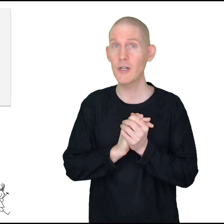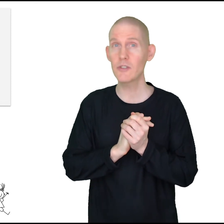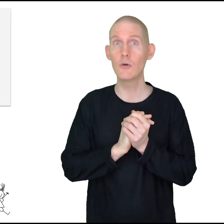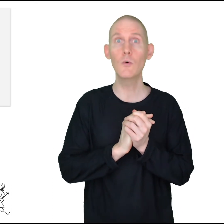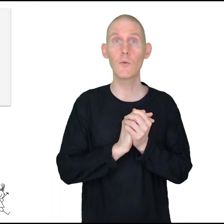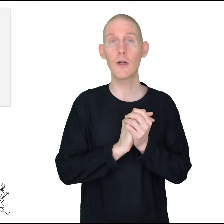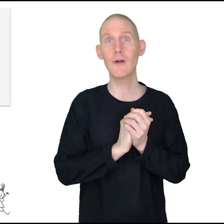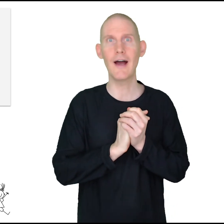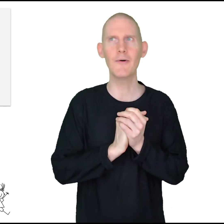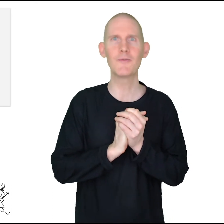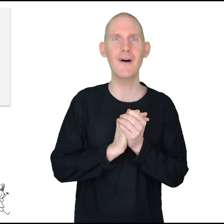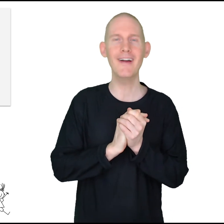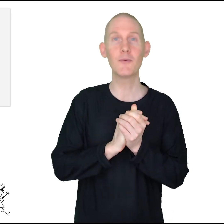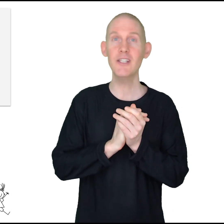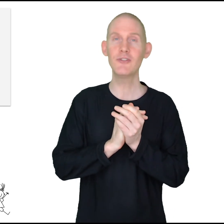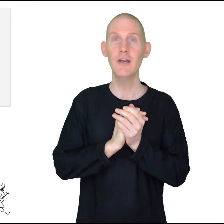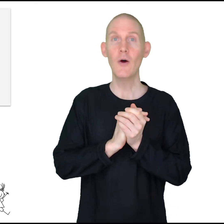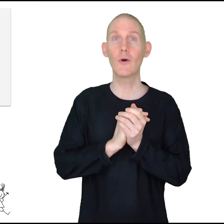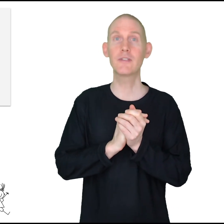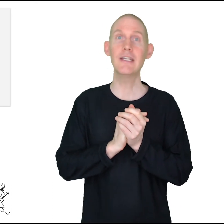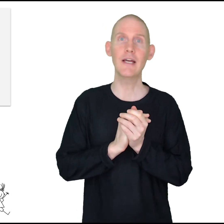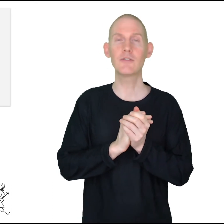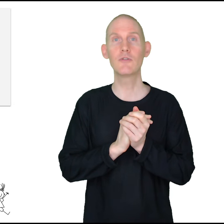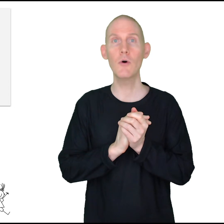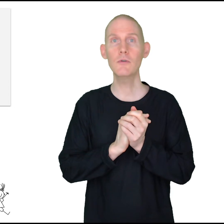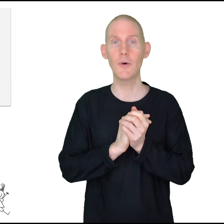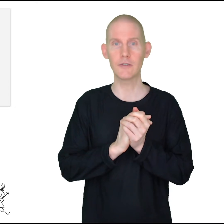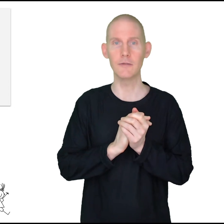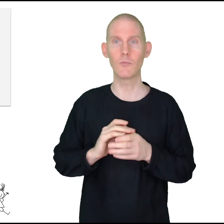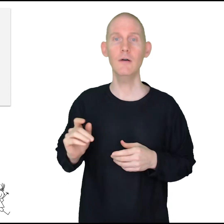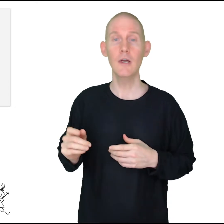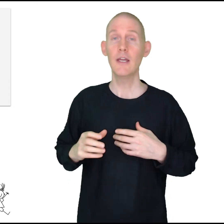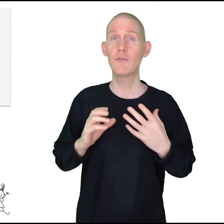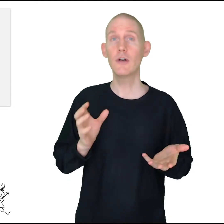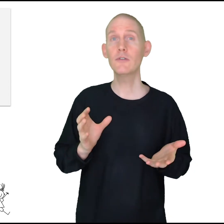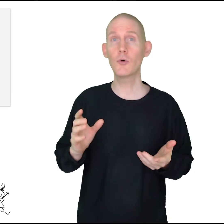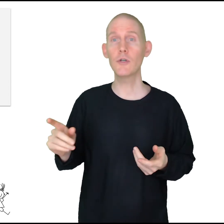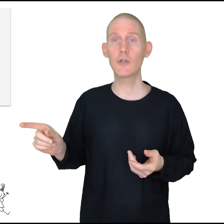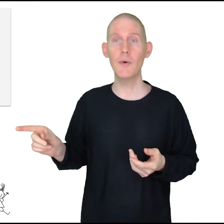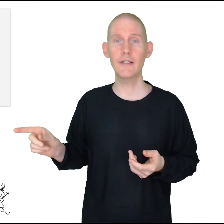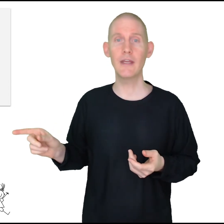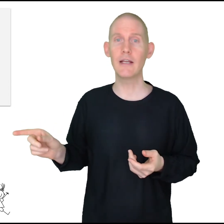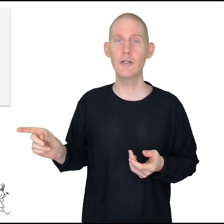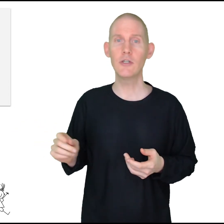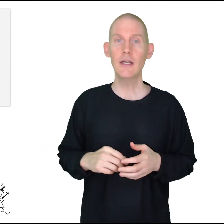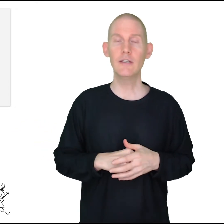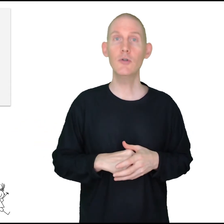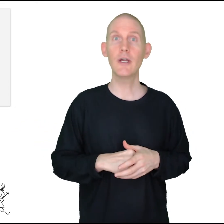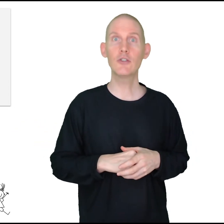Who, what, where, when, how, and why, or which? Or is it a yes, no question? Well, if you're unsure, just go back to the English. Did you hit your